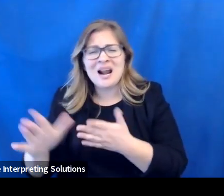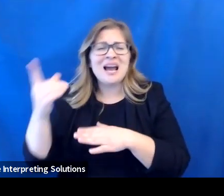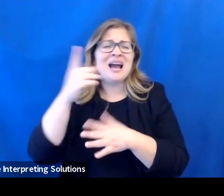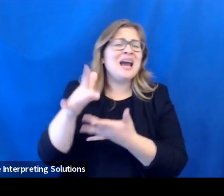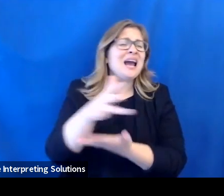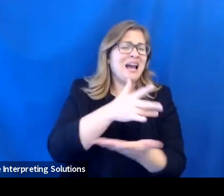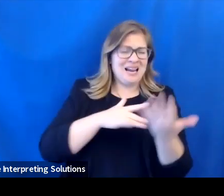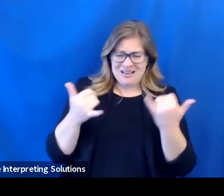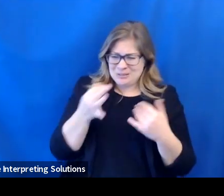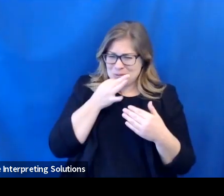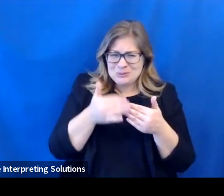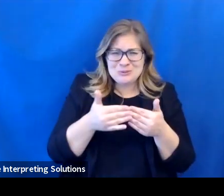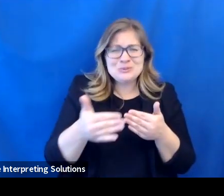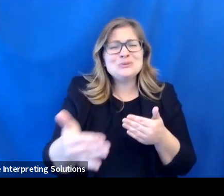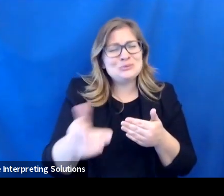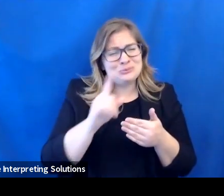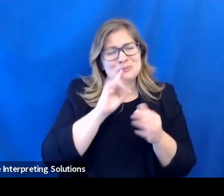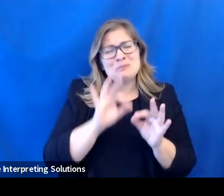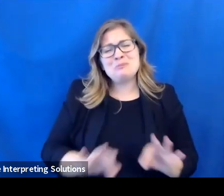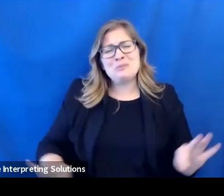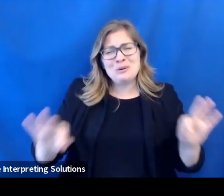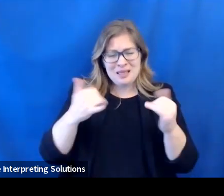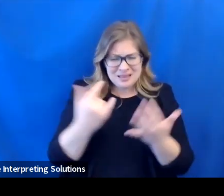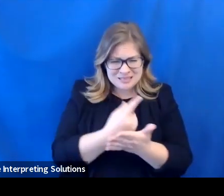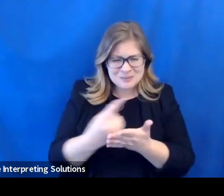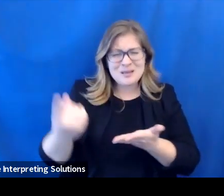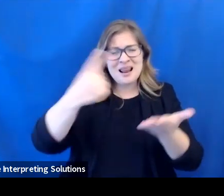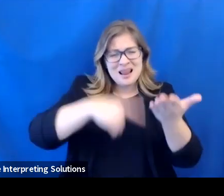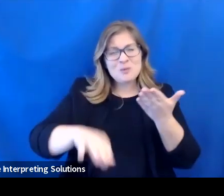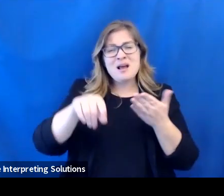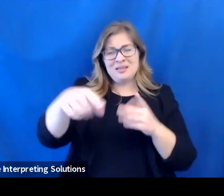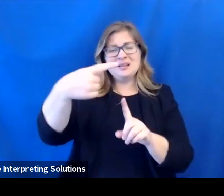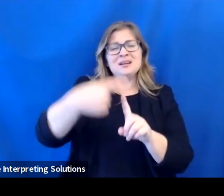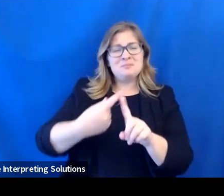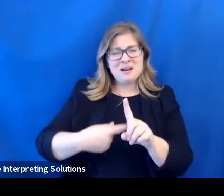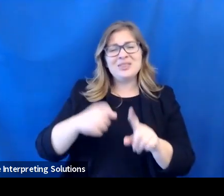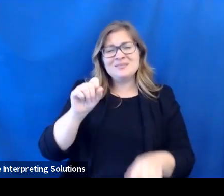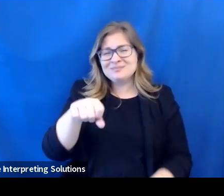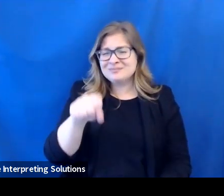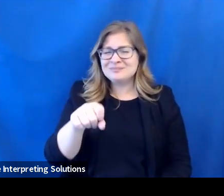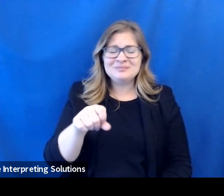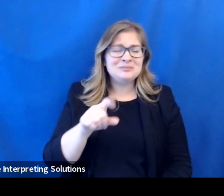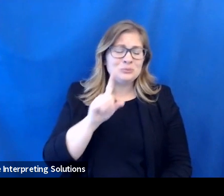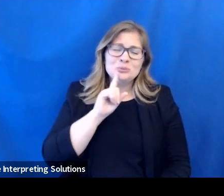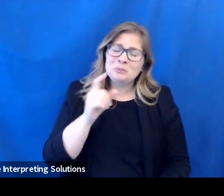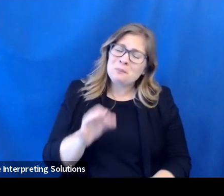still encouraging people, to try and be creative. We've seen where people have tried to do things